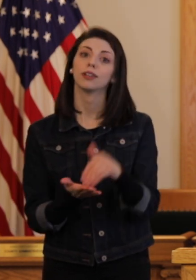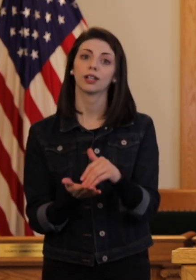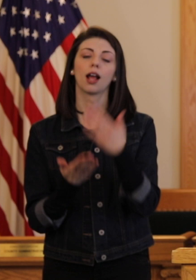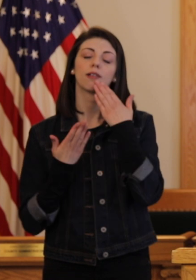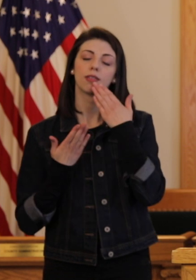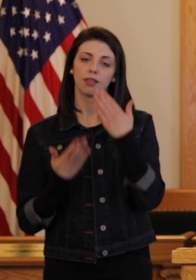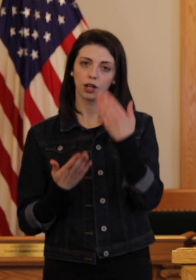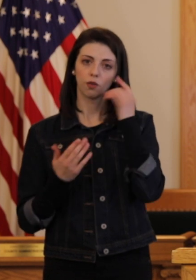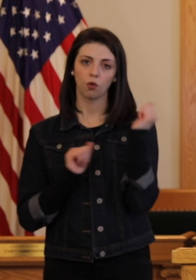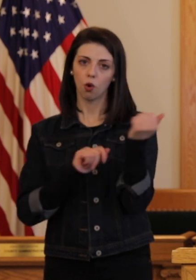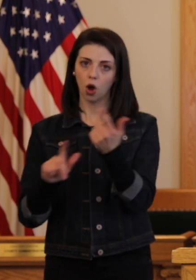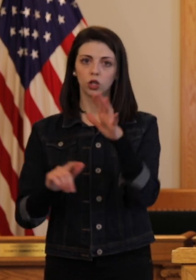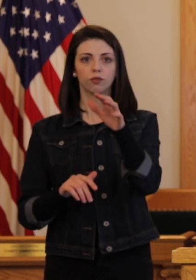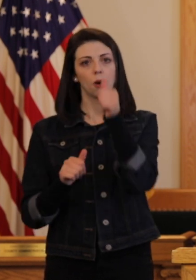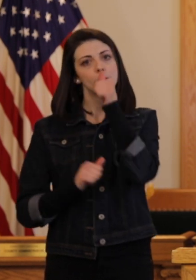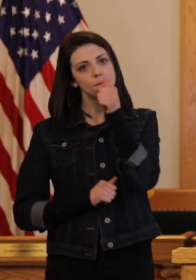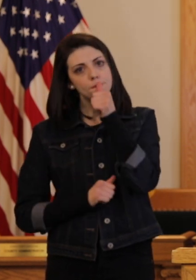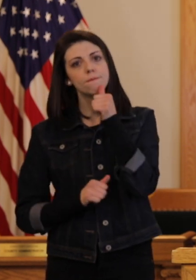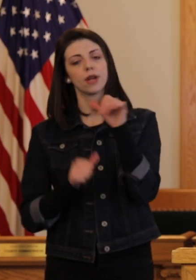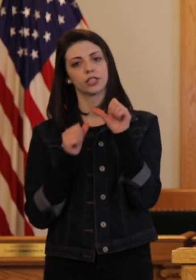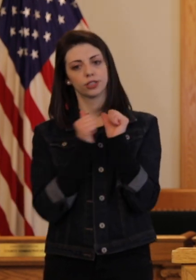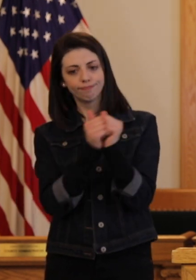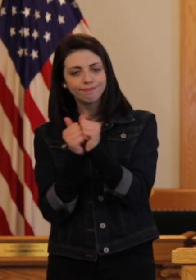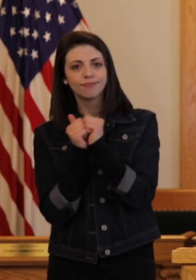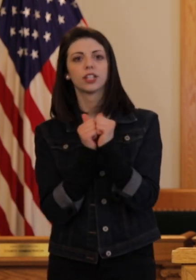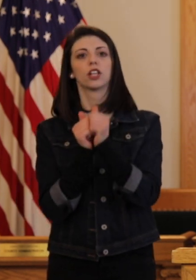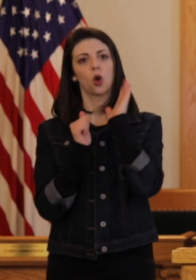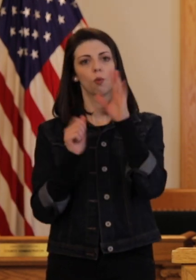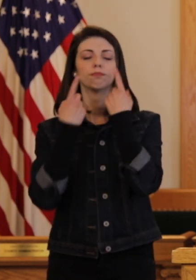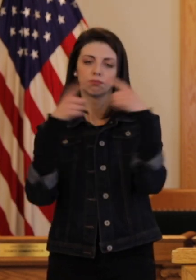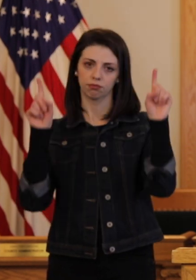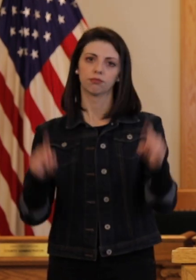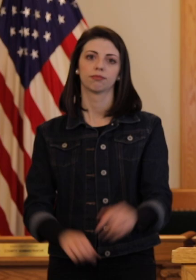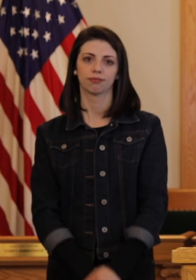I thank you for all your continued patience and cooperation. We will get through this together.